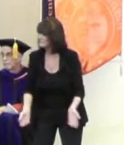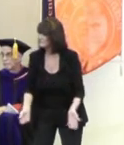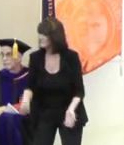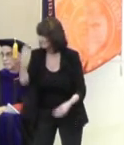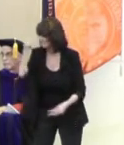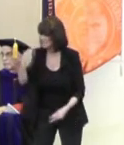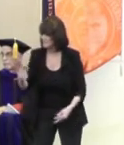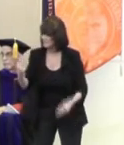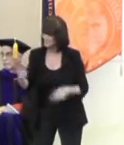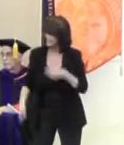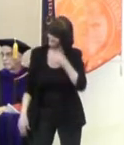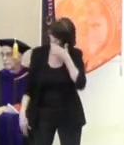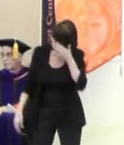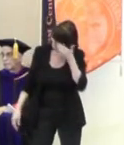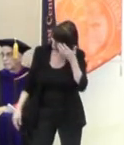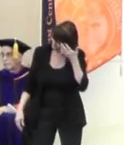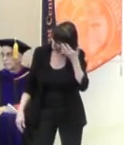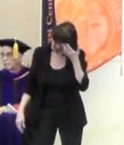Memories.